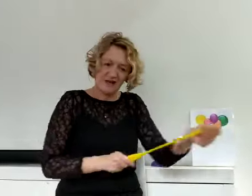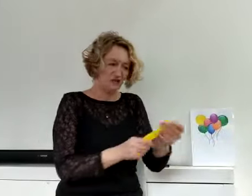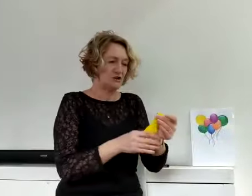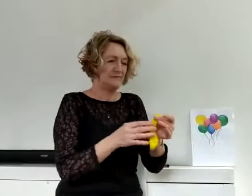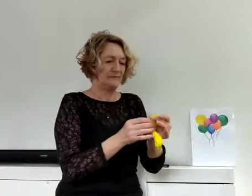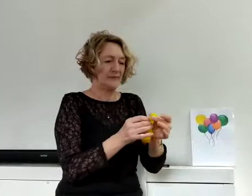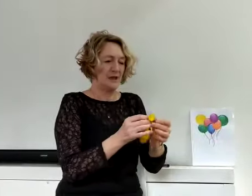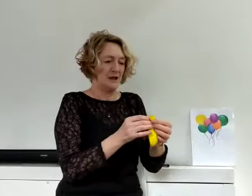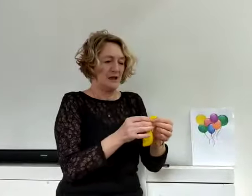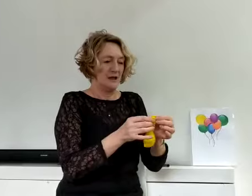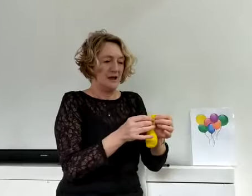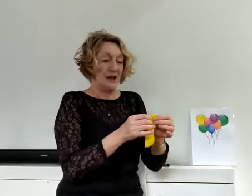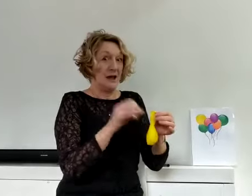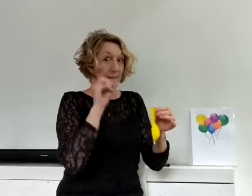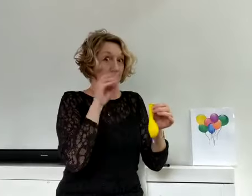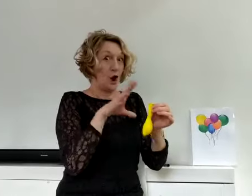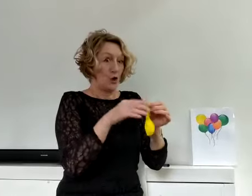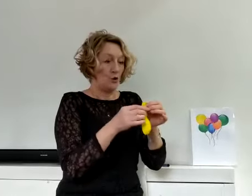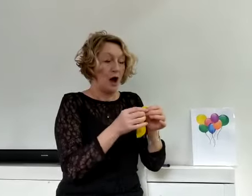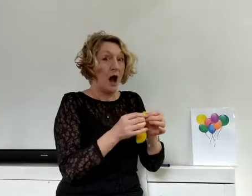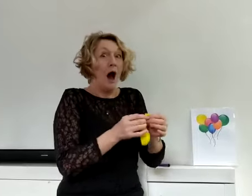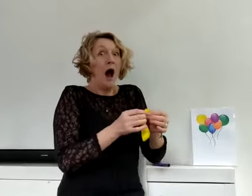stretch. And blow.